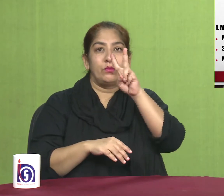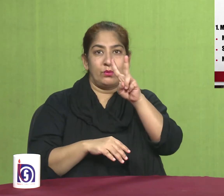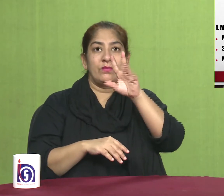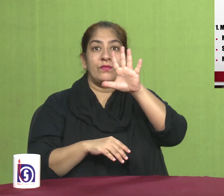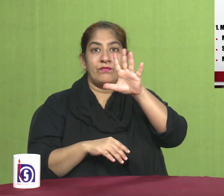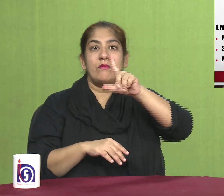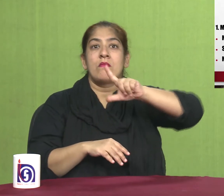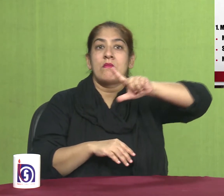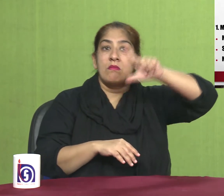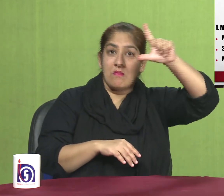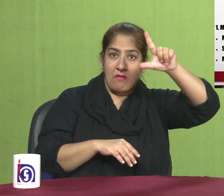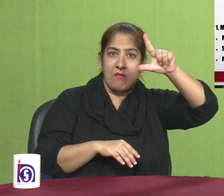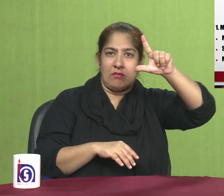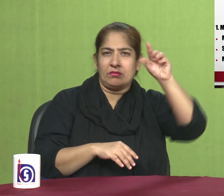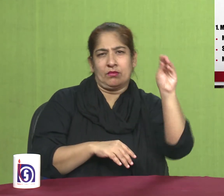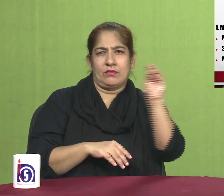limit can be up to rupees 25 lakhs.